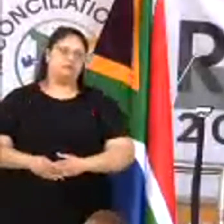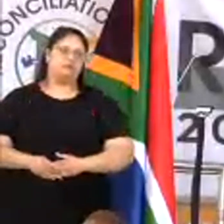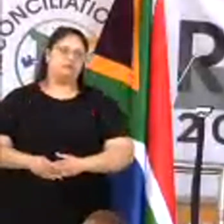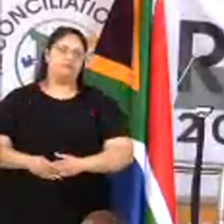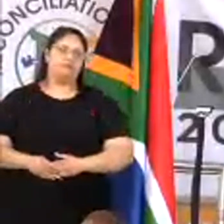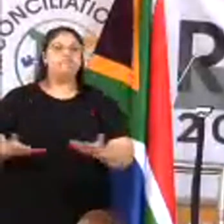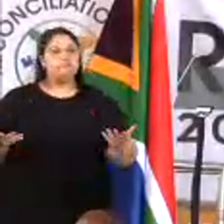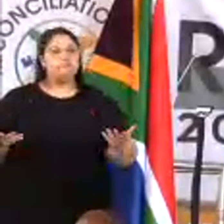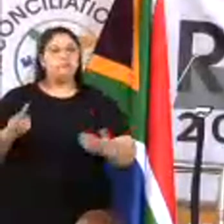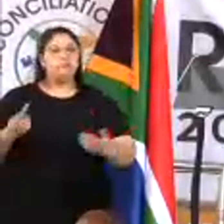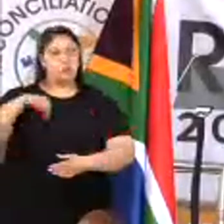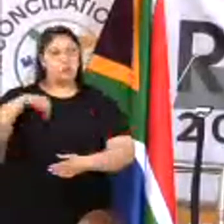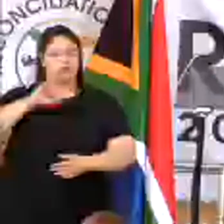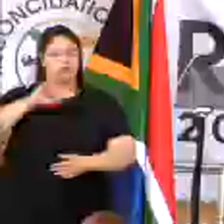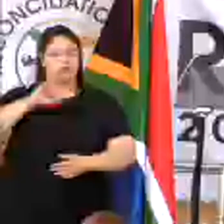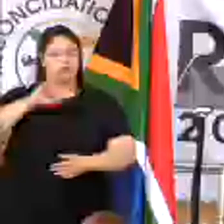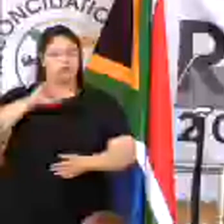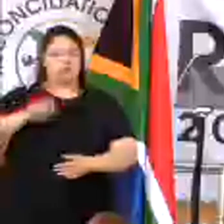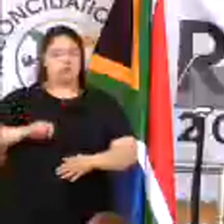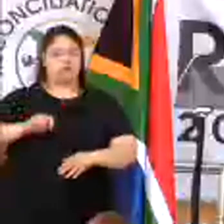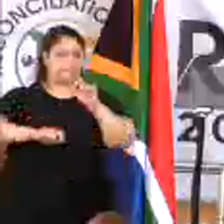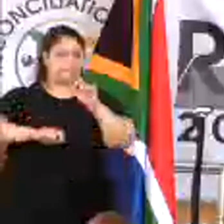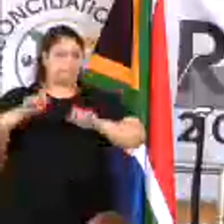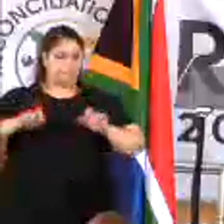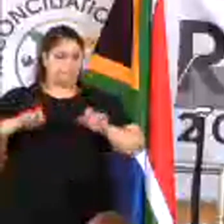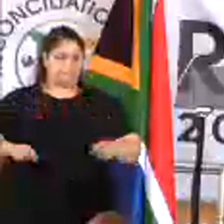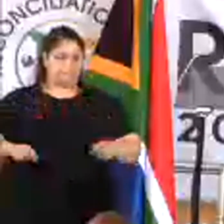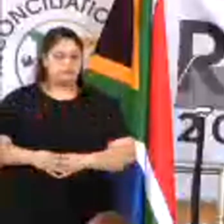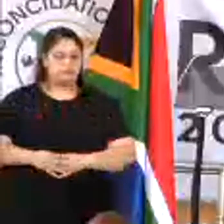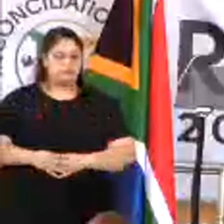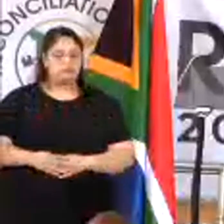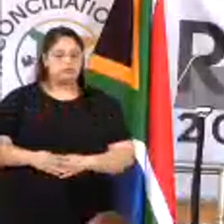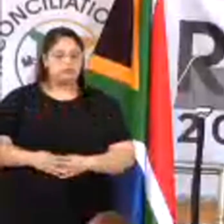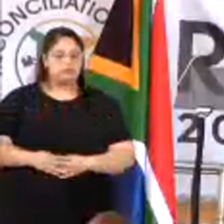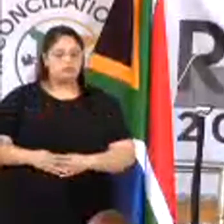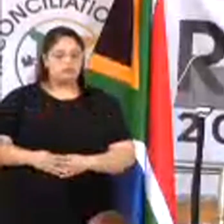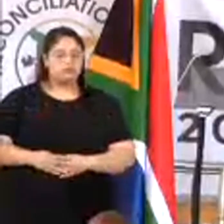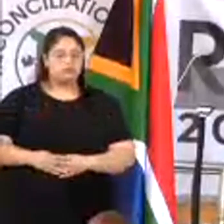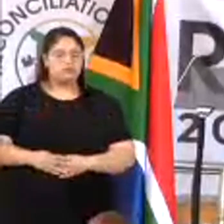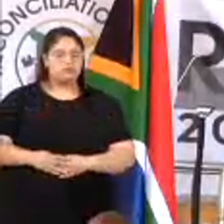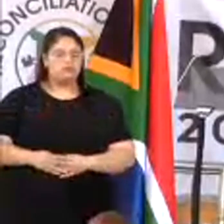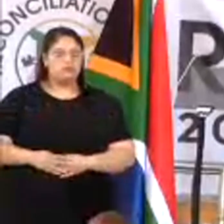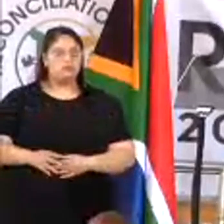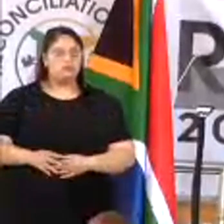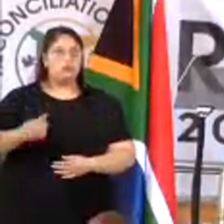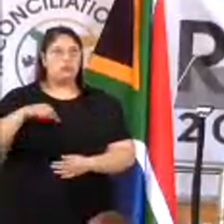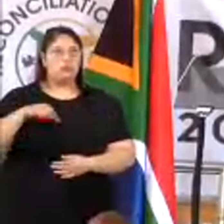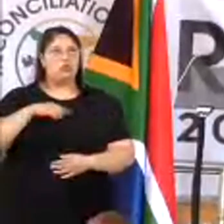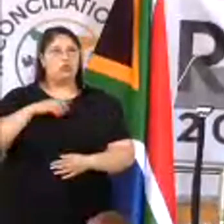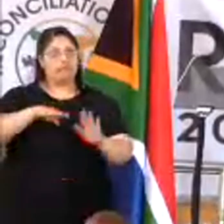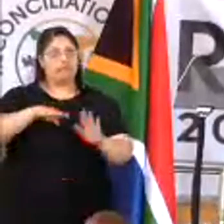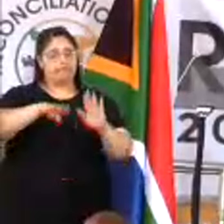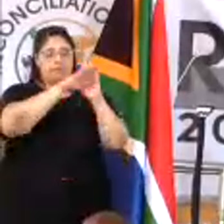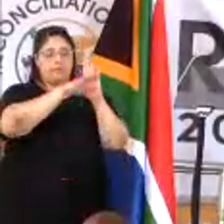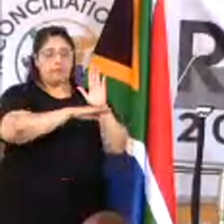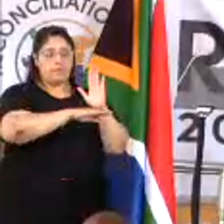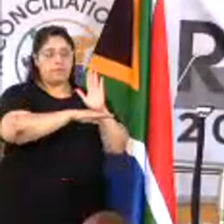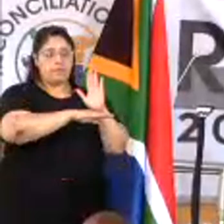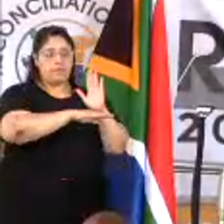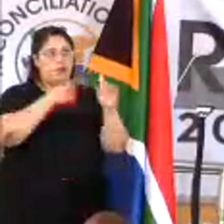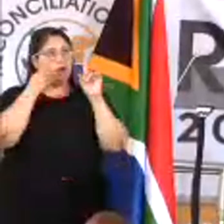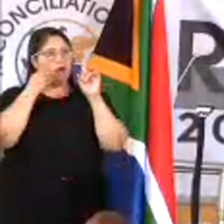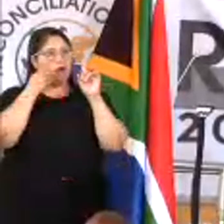Now, we as South Africans have outlined an ambitious agenda for